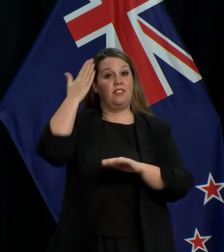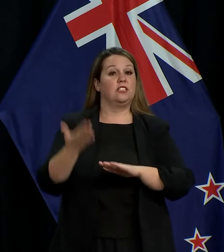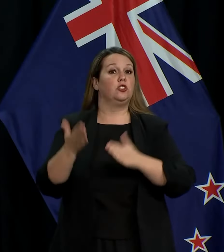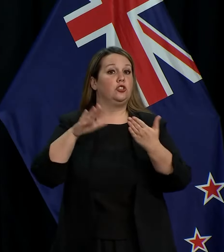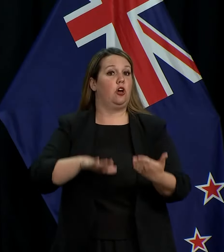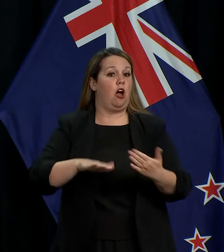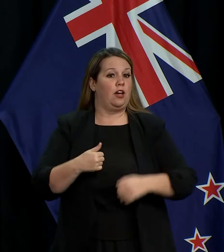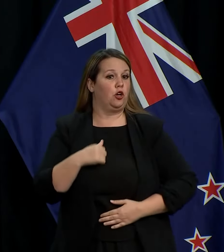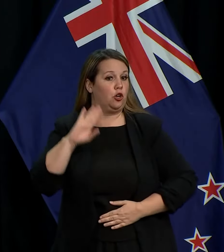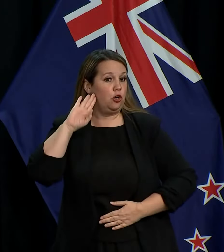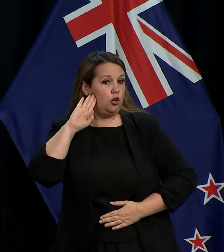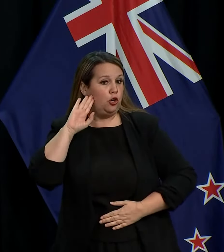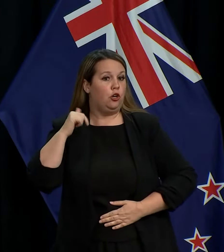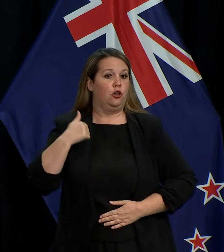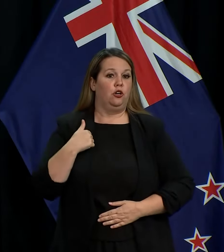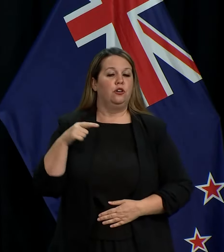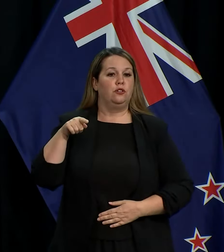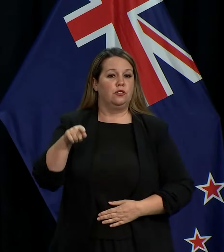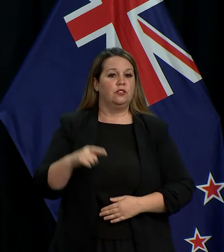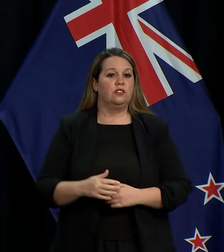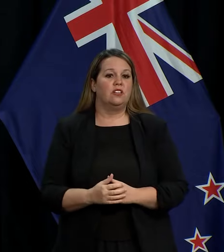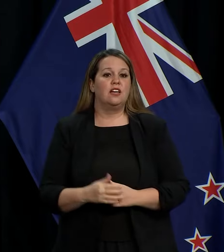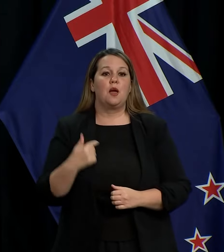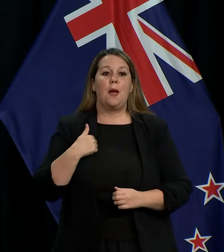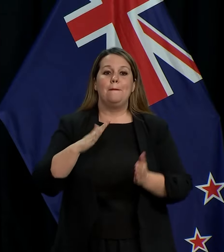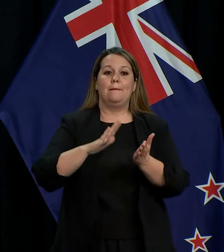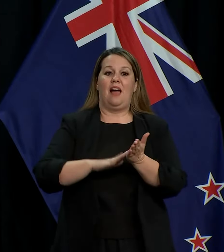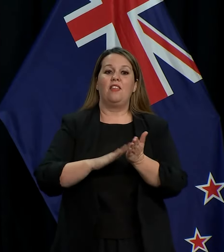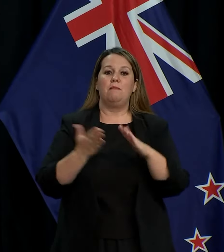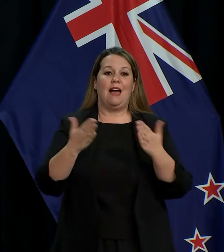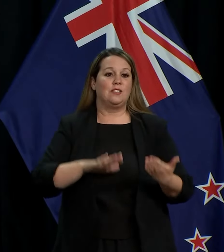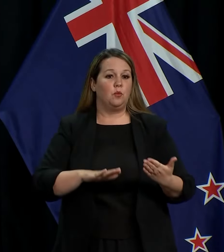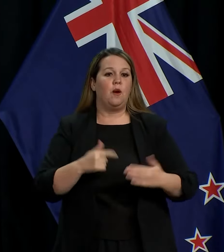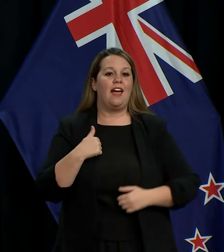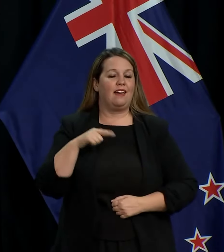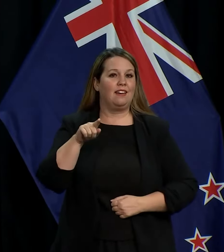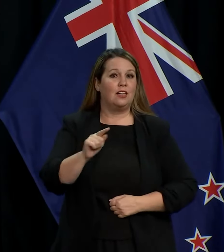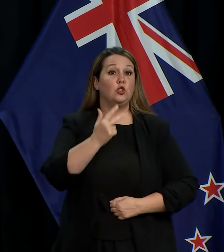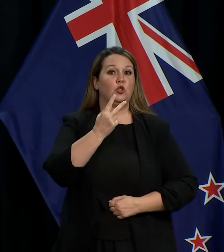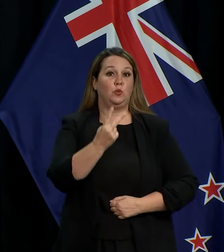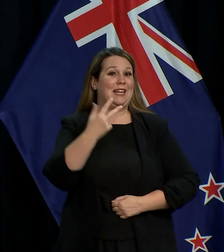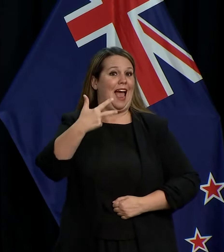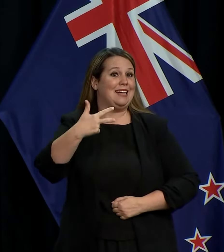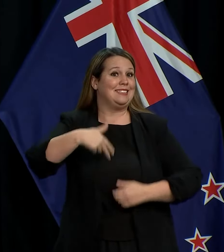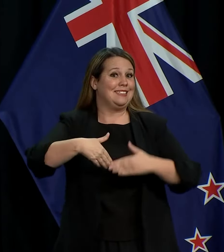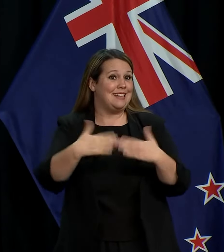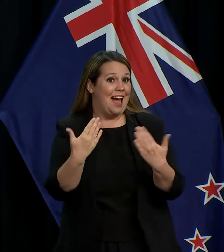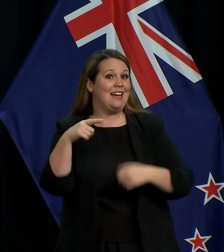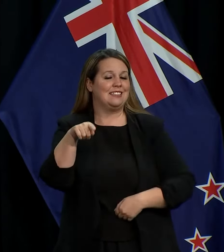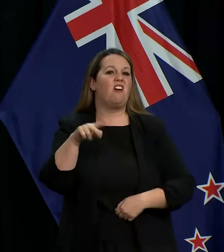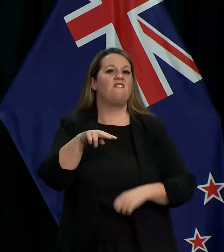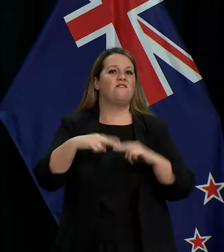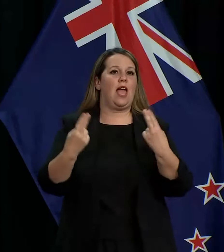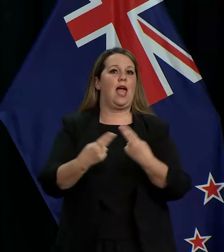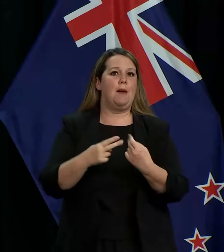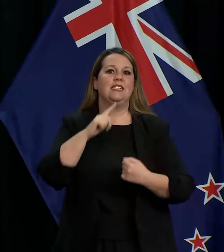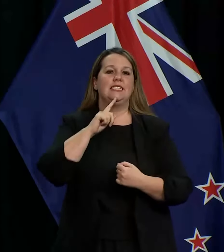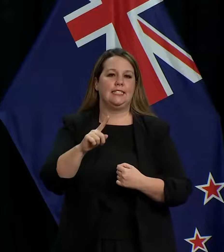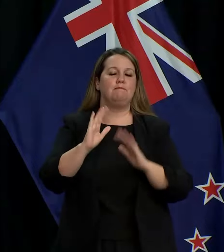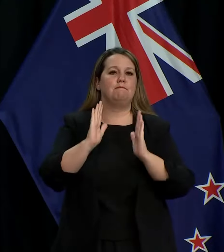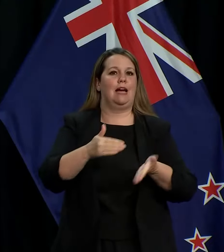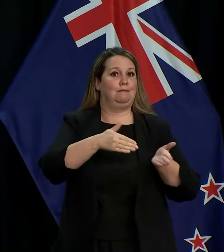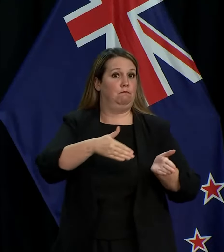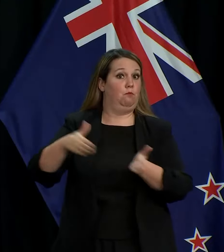Ora was going to pick them out of their house within 28 days. They've backtracked a little, but essentially the family have been told they have to move on immediately because